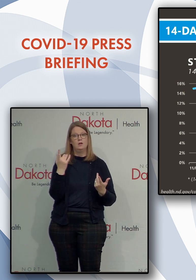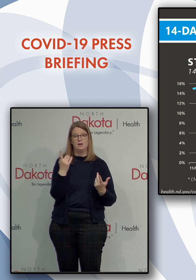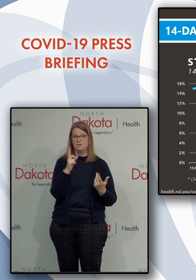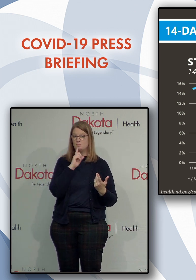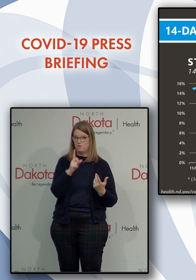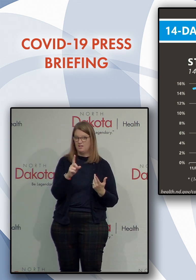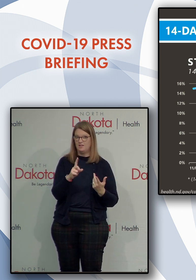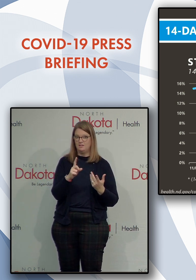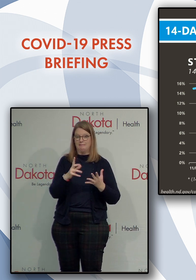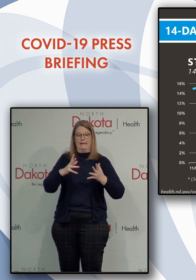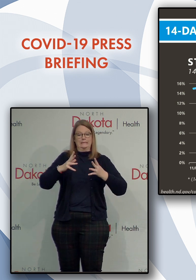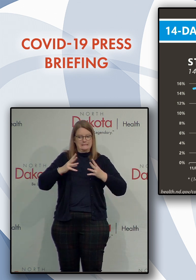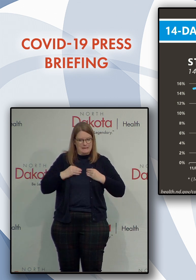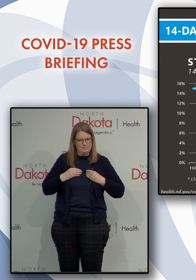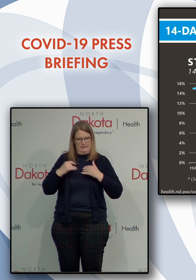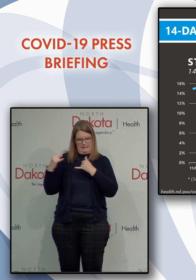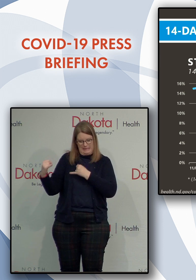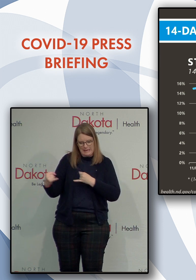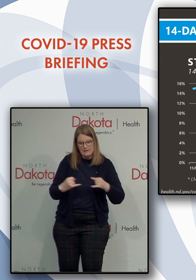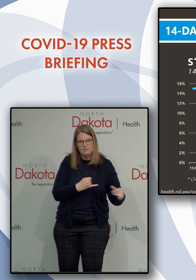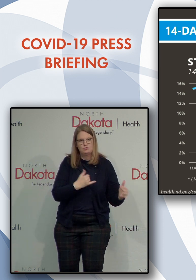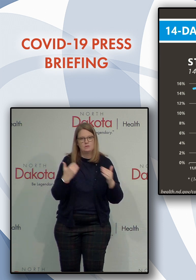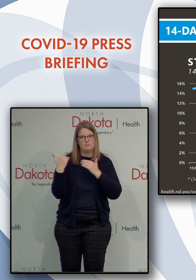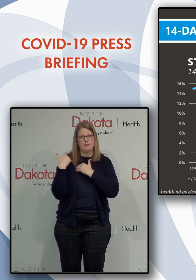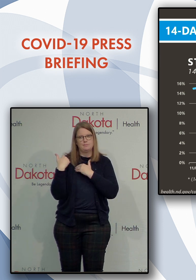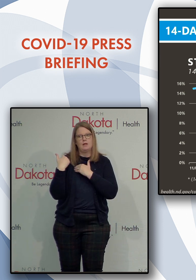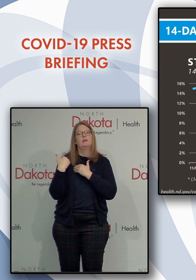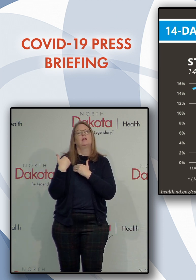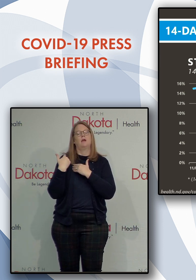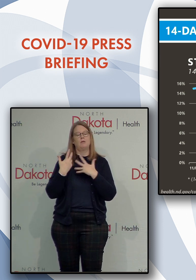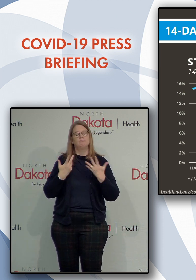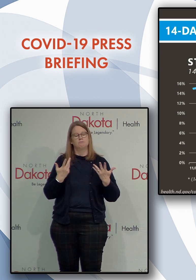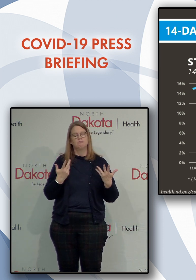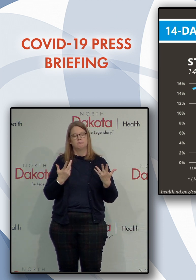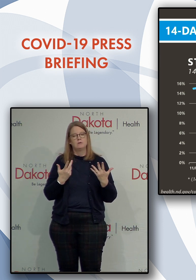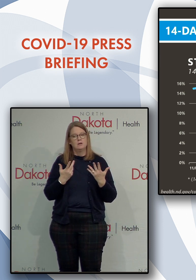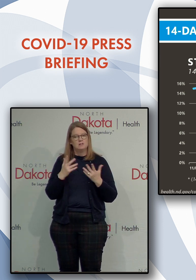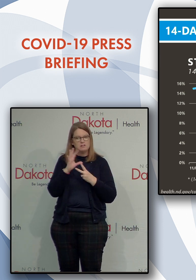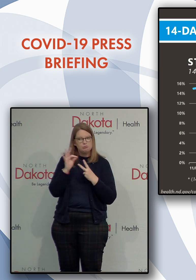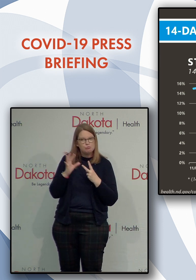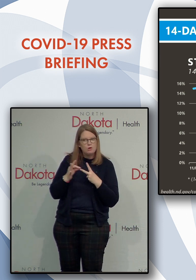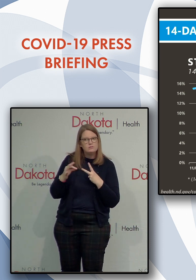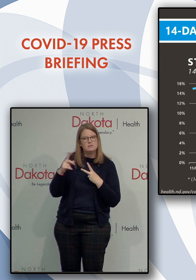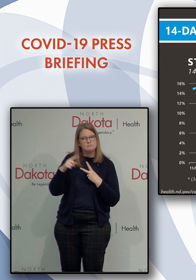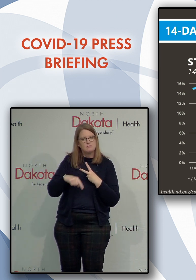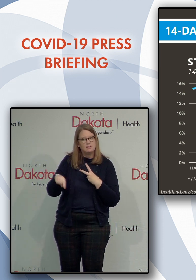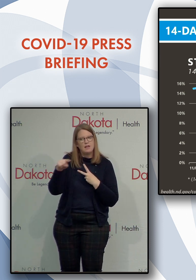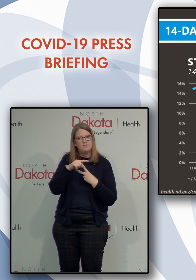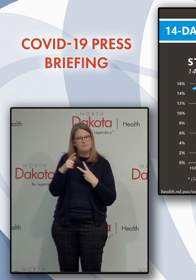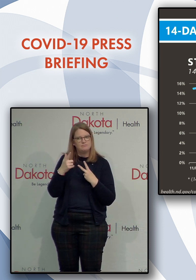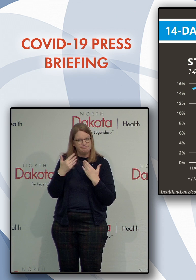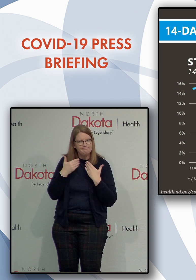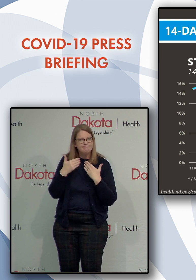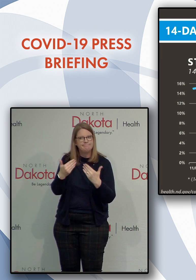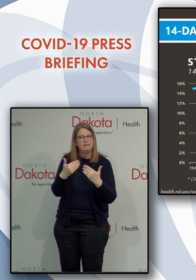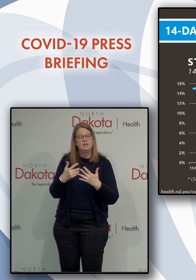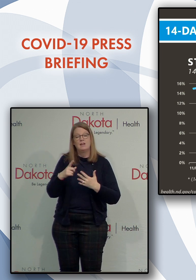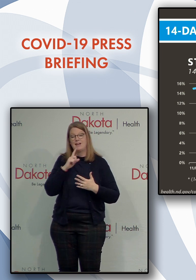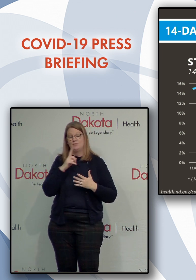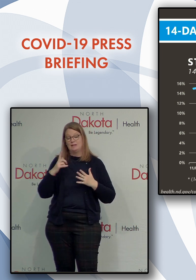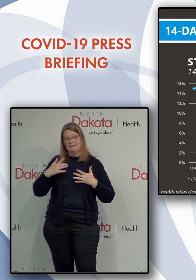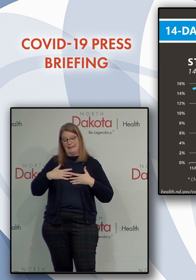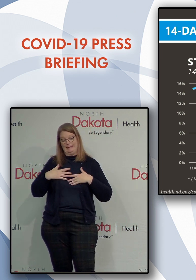and the individual responsibility that people showed as individuals and as families, the choices they've made, the sacrifices that people